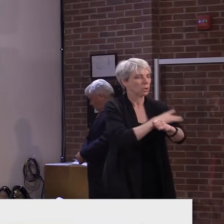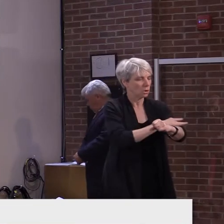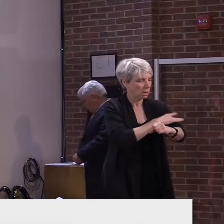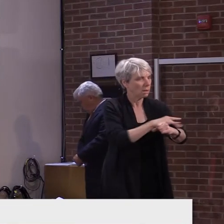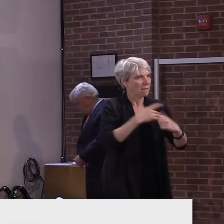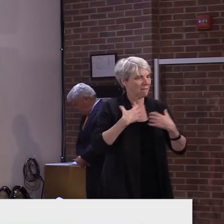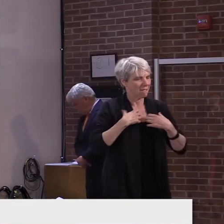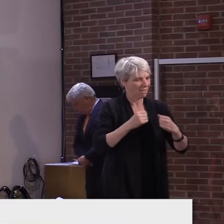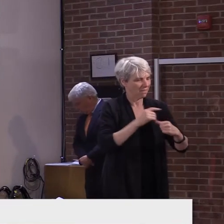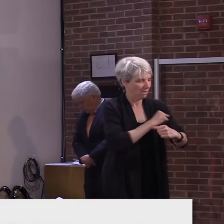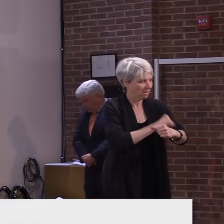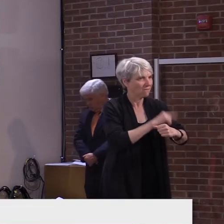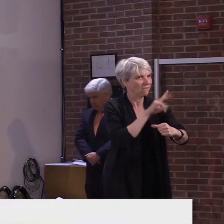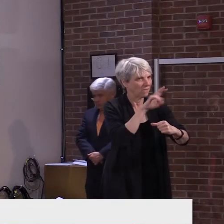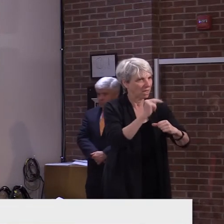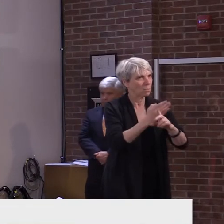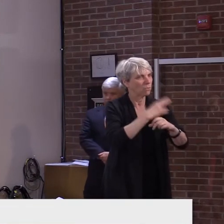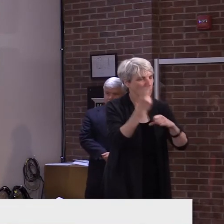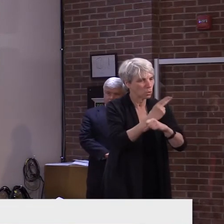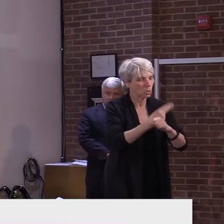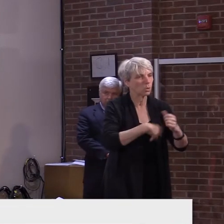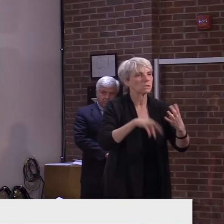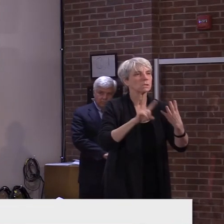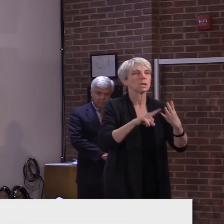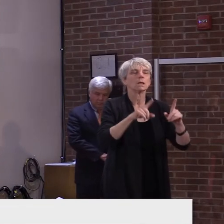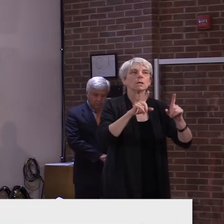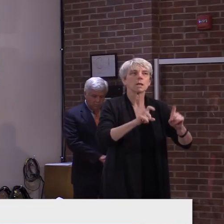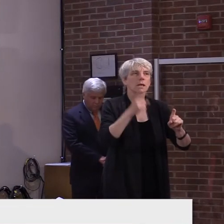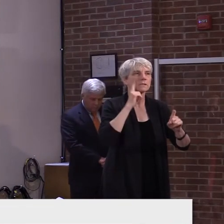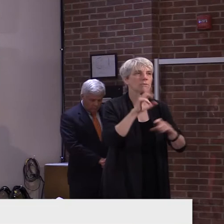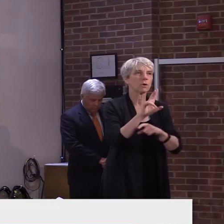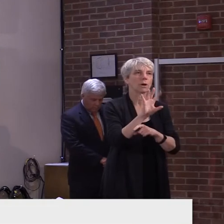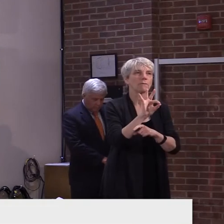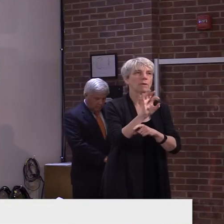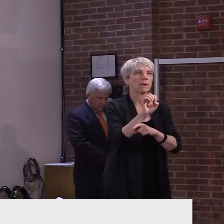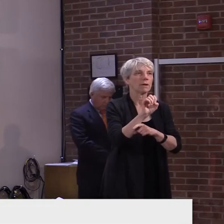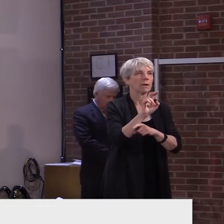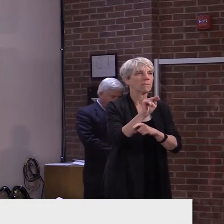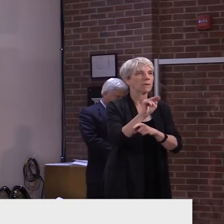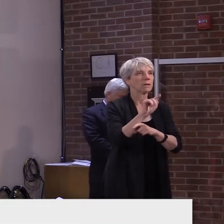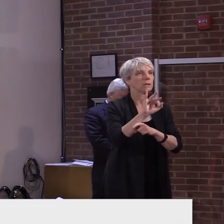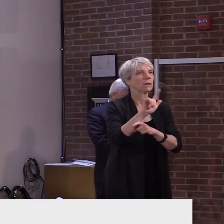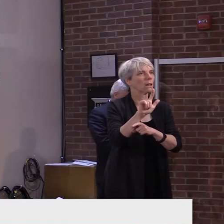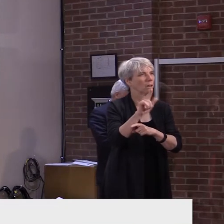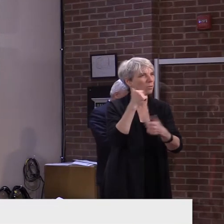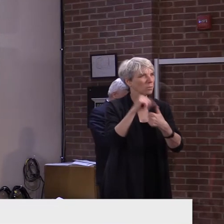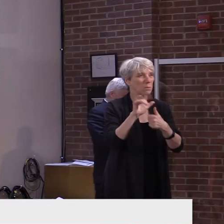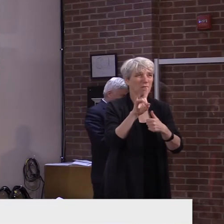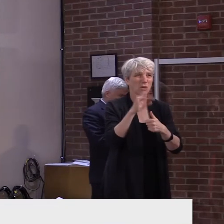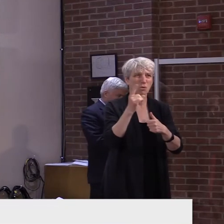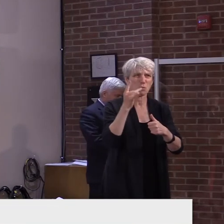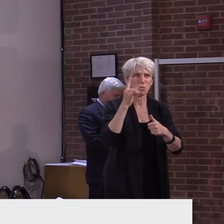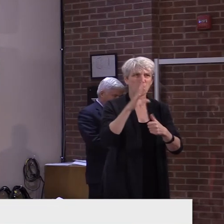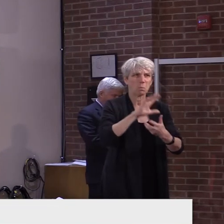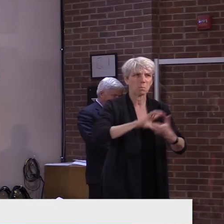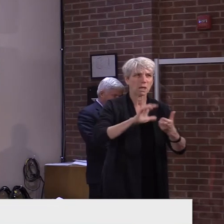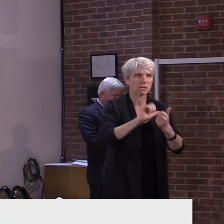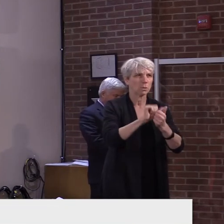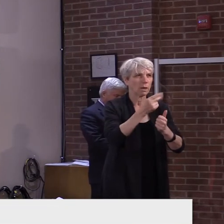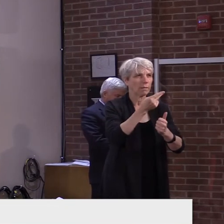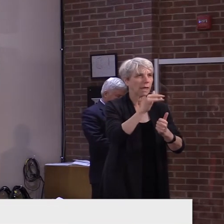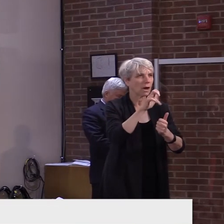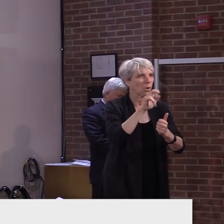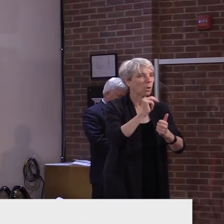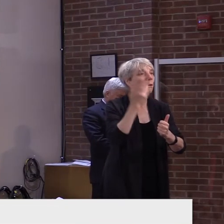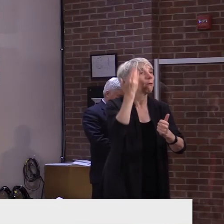fentanyl. Fentanyl can be dangerous, so test with the test strips that we provide through the health department. We are seeing an